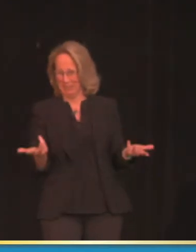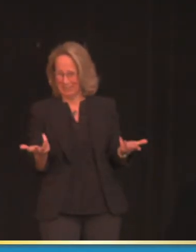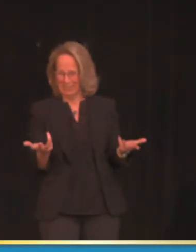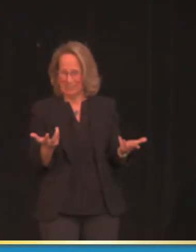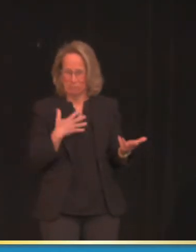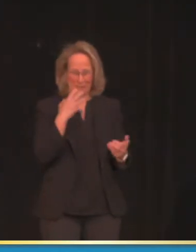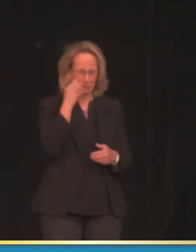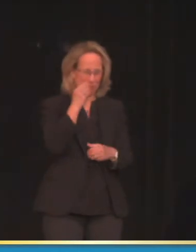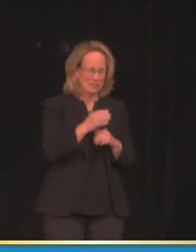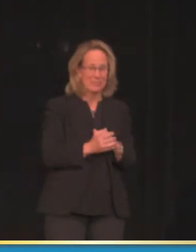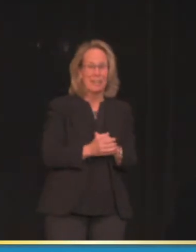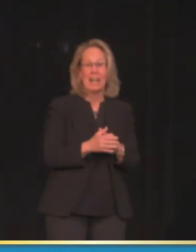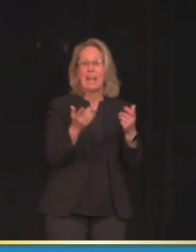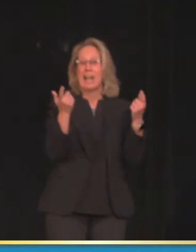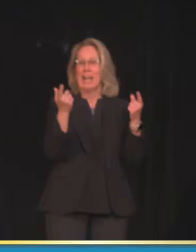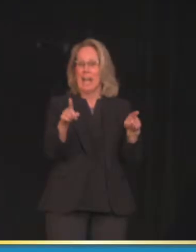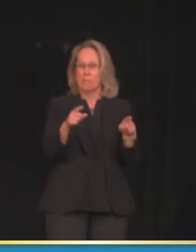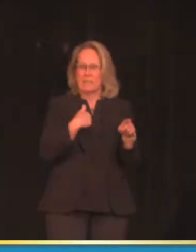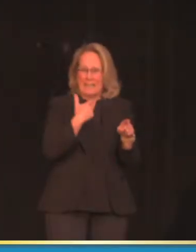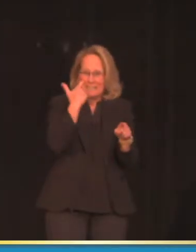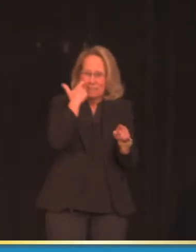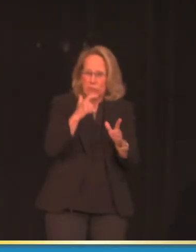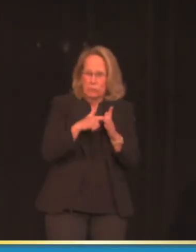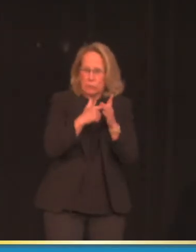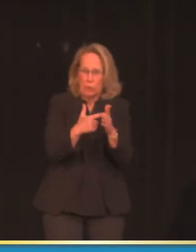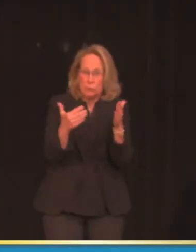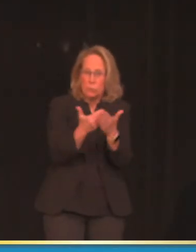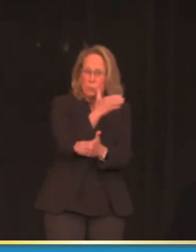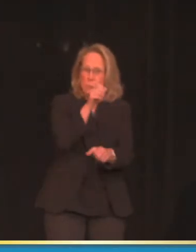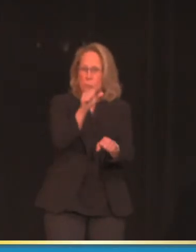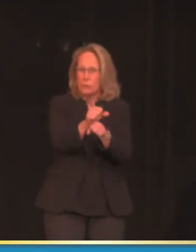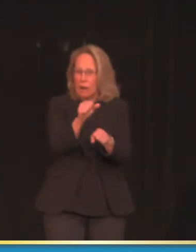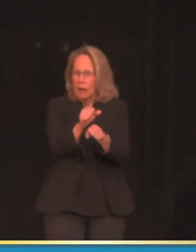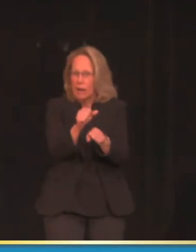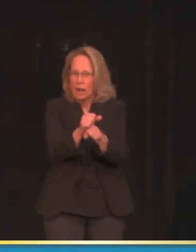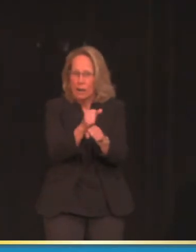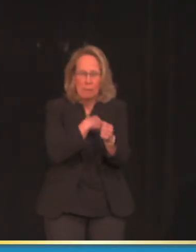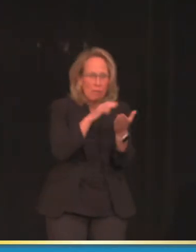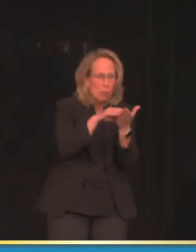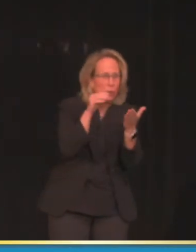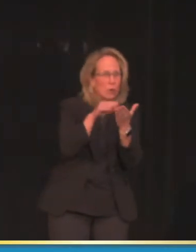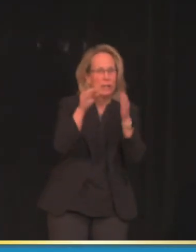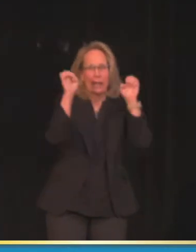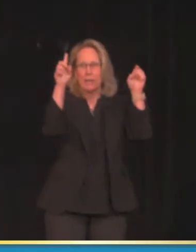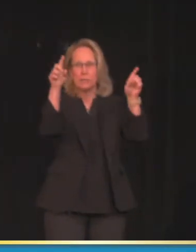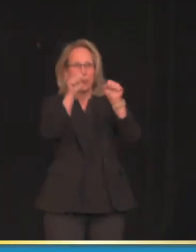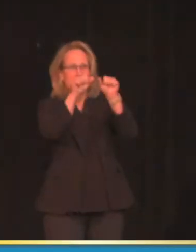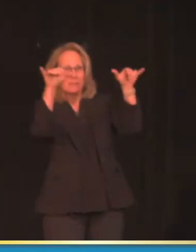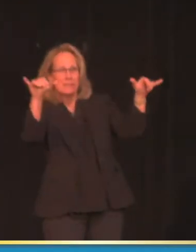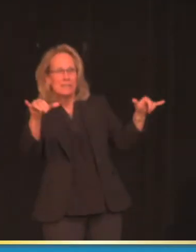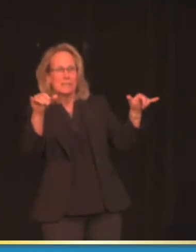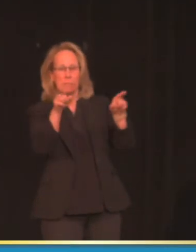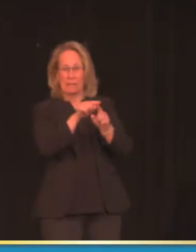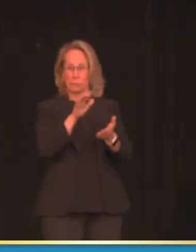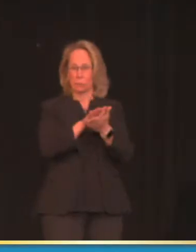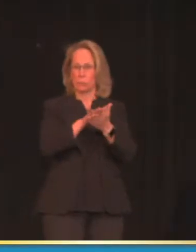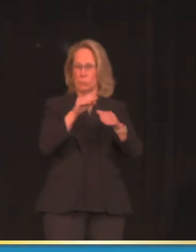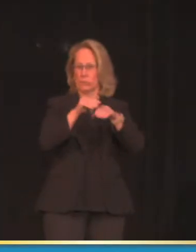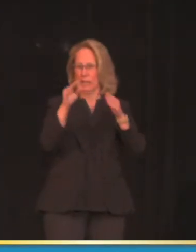With me getting my feet wet with this new job and learning the ways of the education system as a school counselor, here